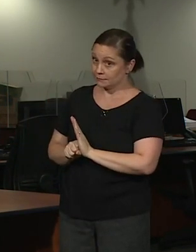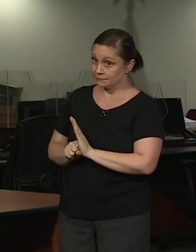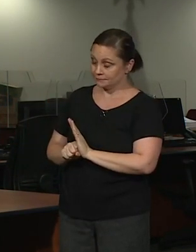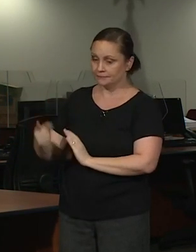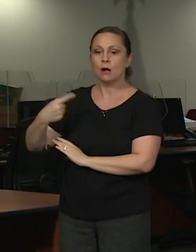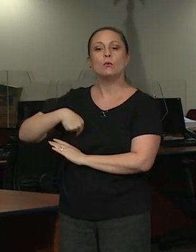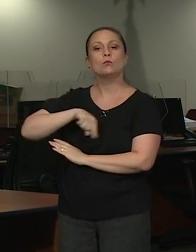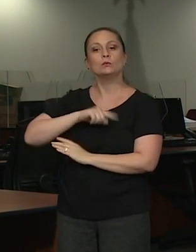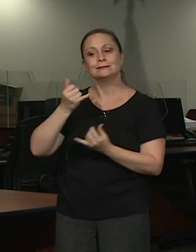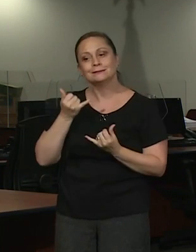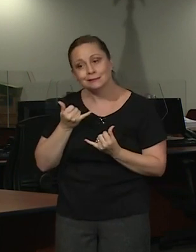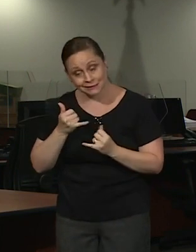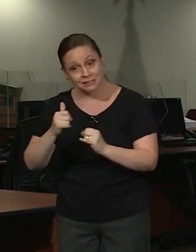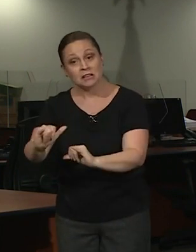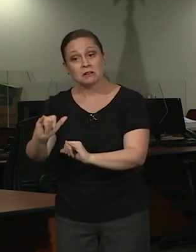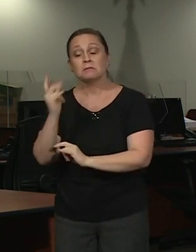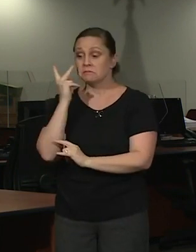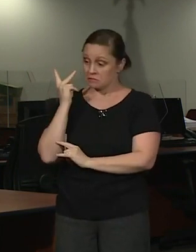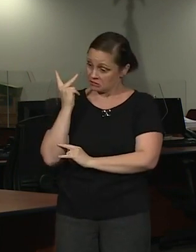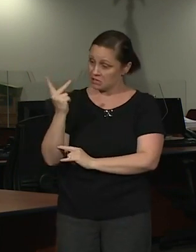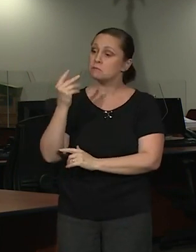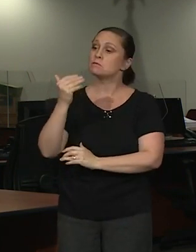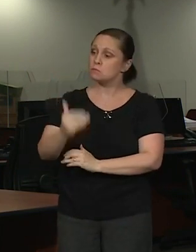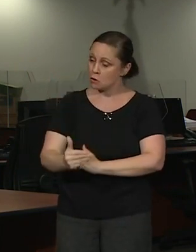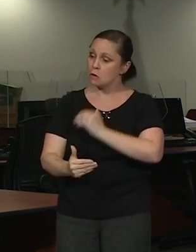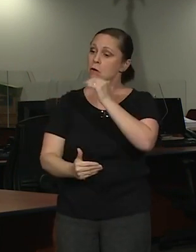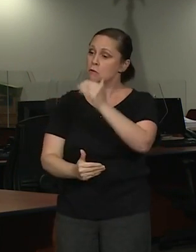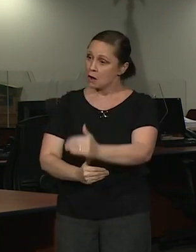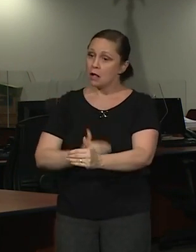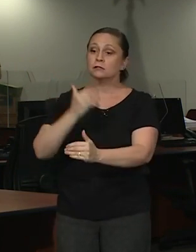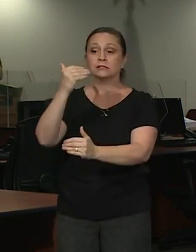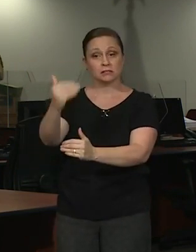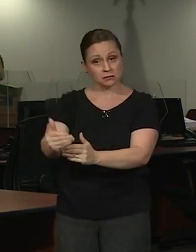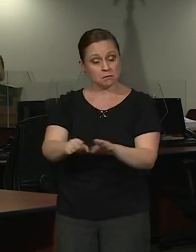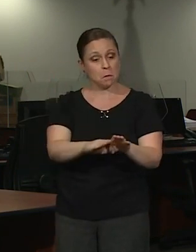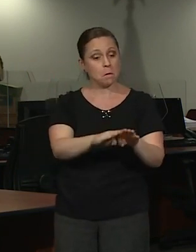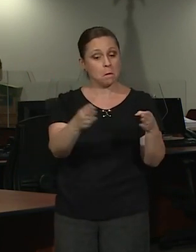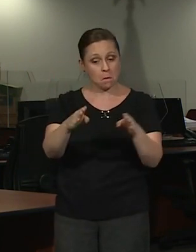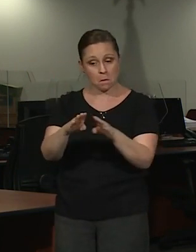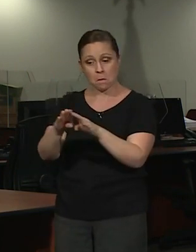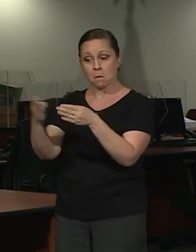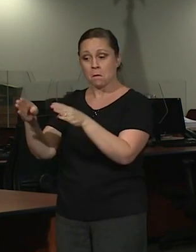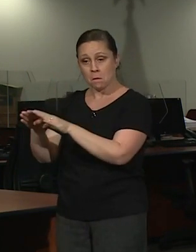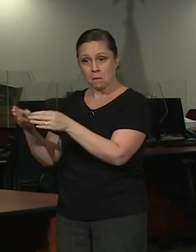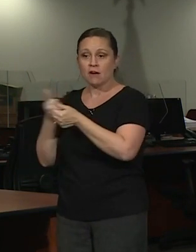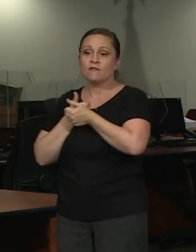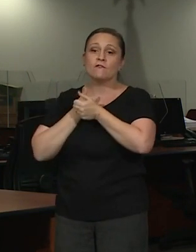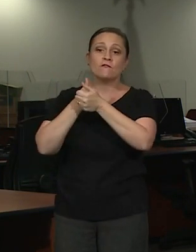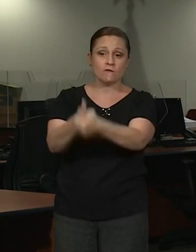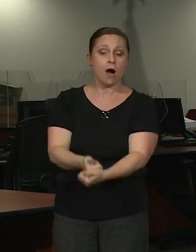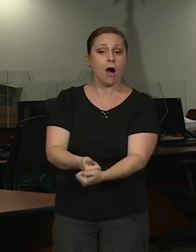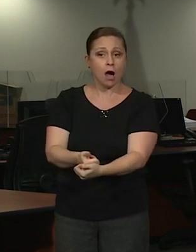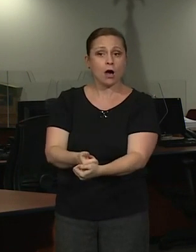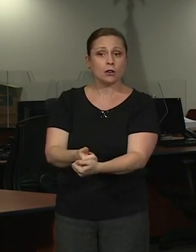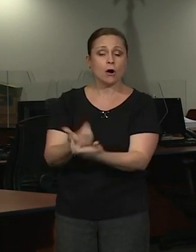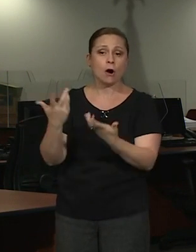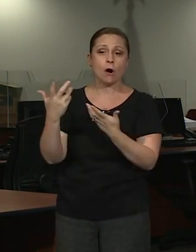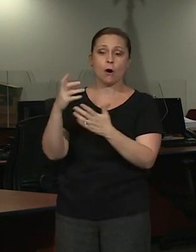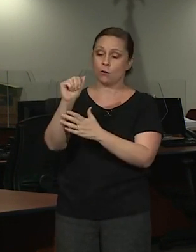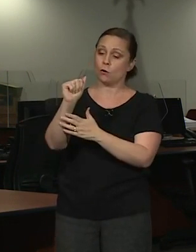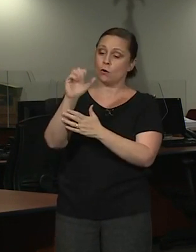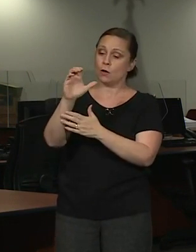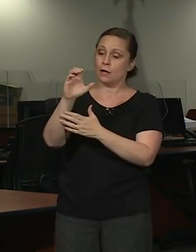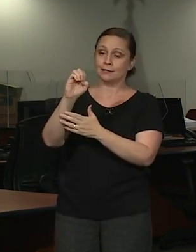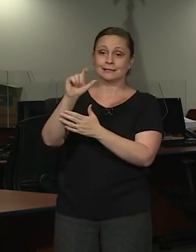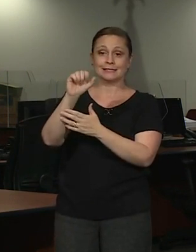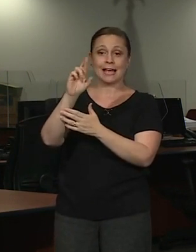We're still seeing progress in the reopening according to the guidelines from Accelerate SC. It was a great group with great